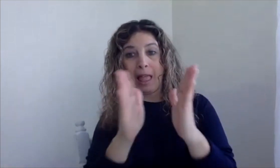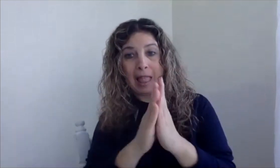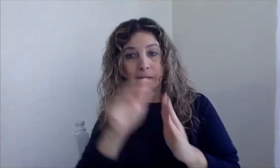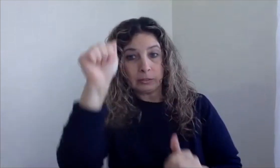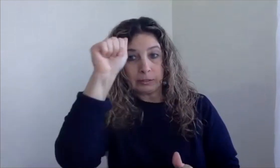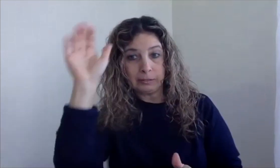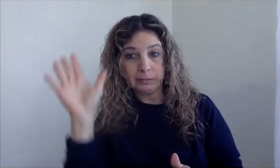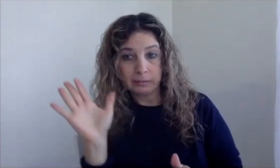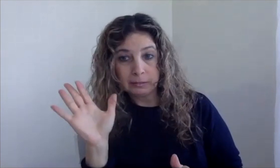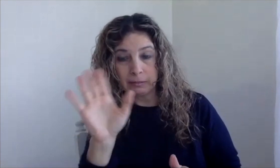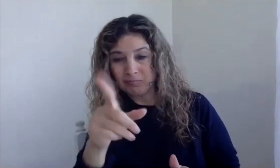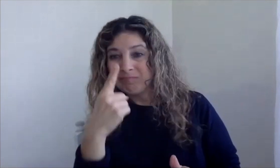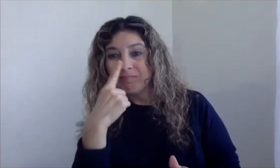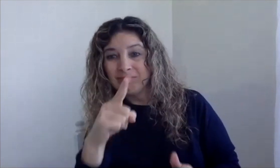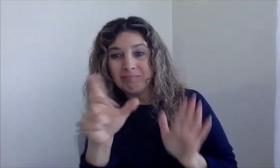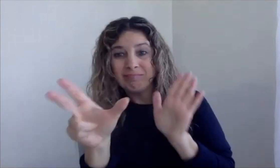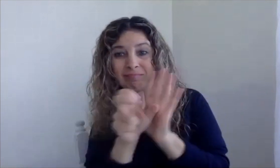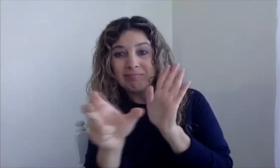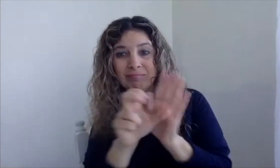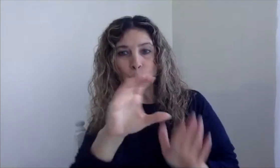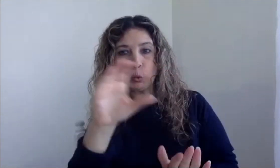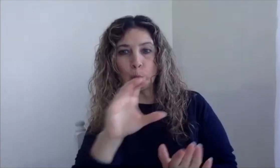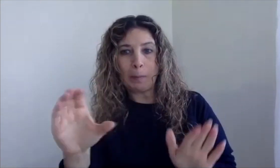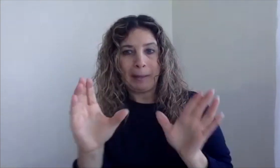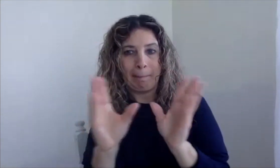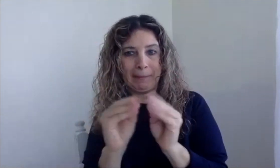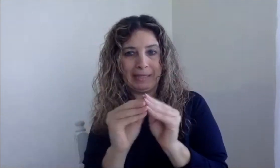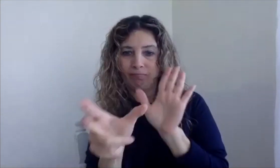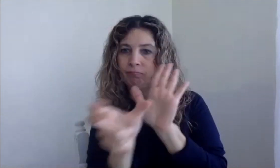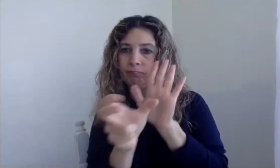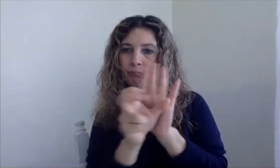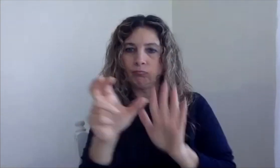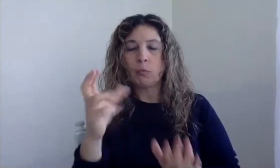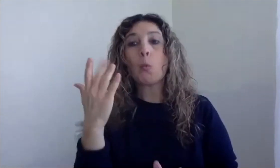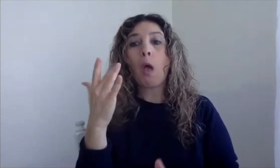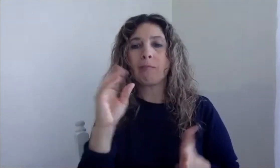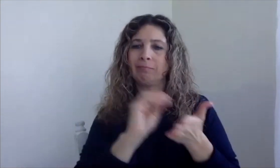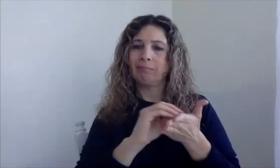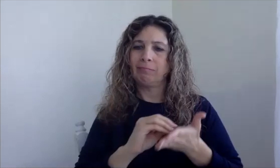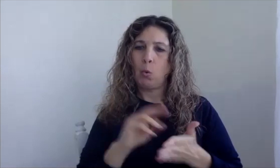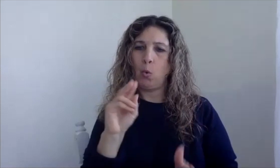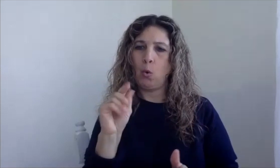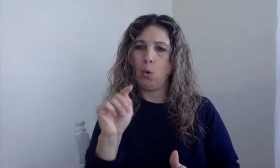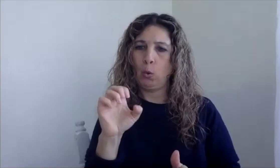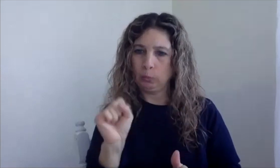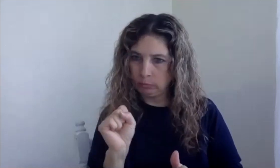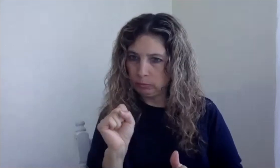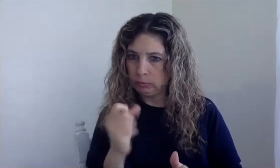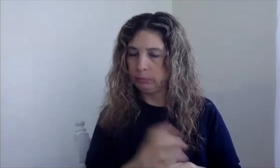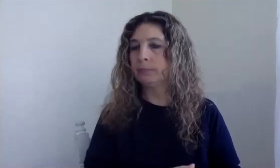I made a request because back at the beginning of the meeting that we had with Dr. Mason, I asked for a copy of the